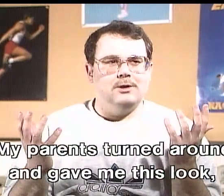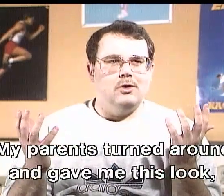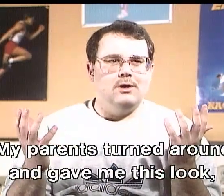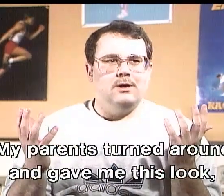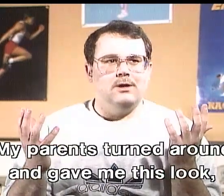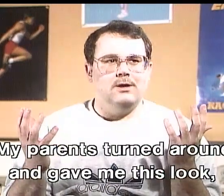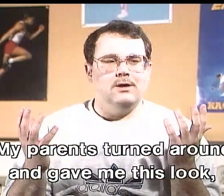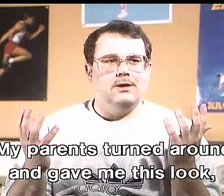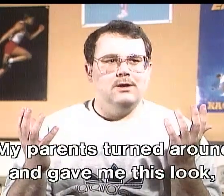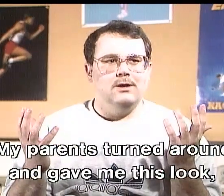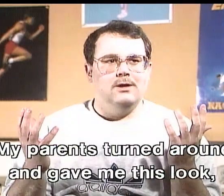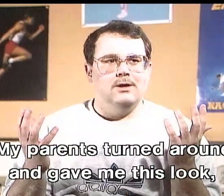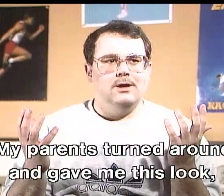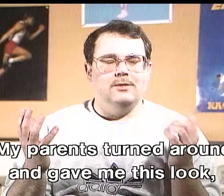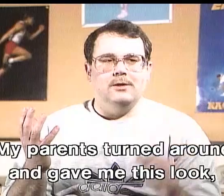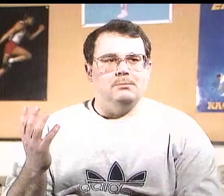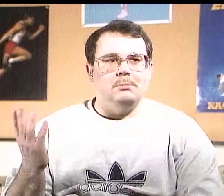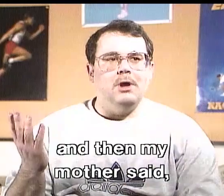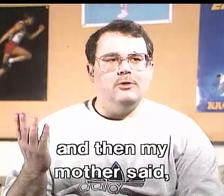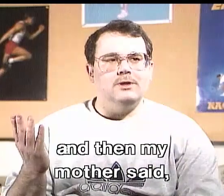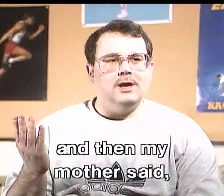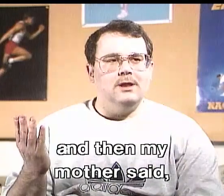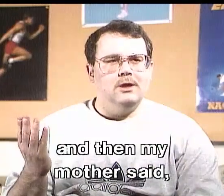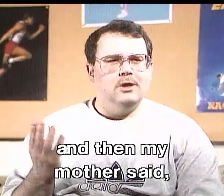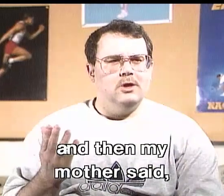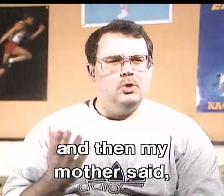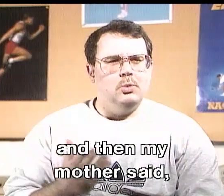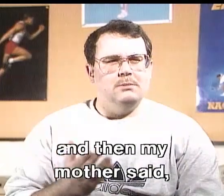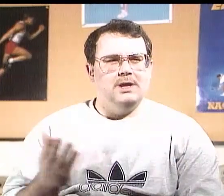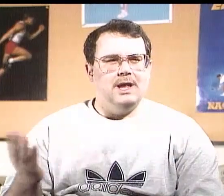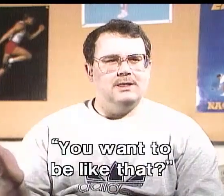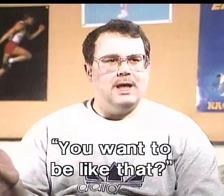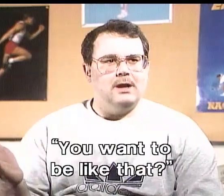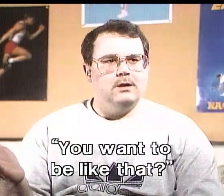look. And then my mother said, you want to be like that?